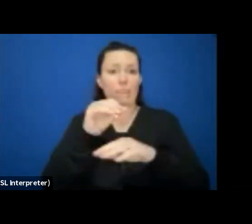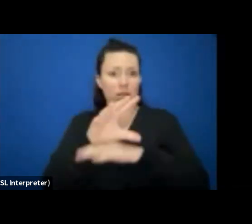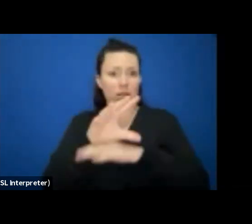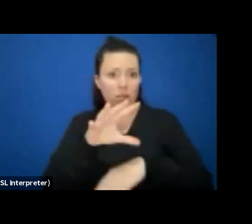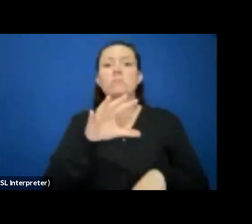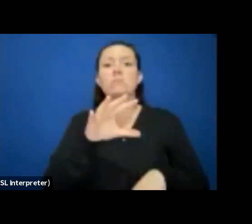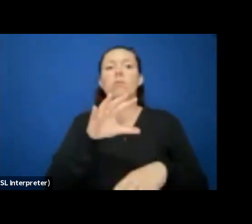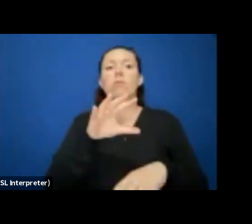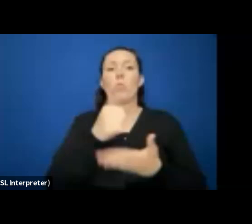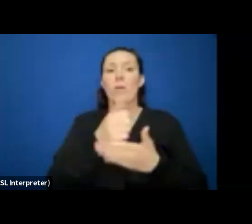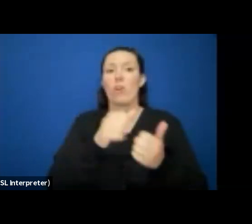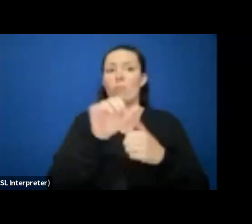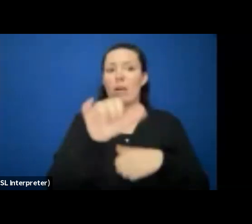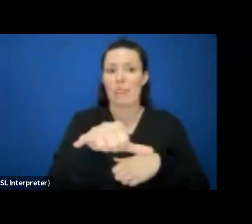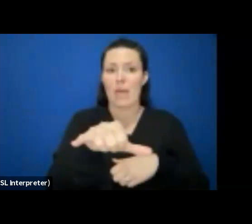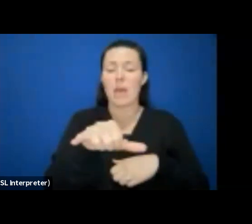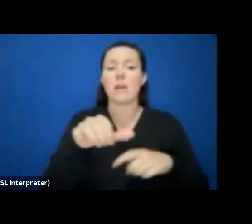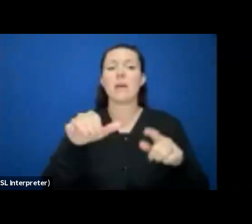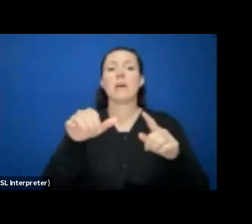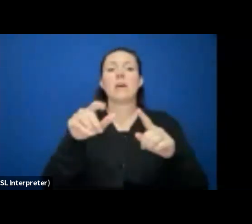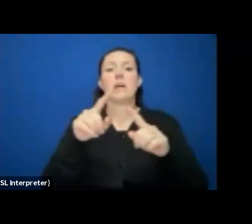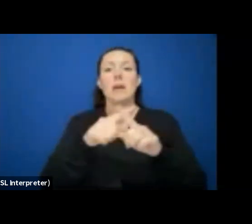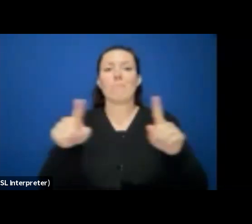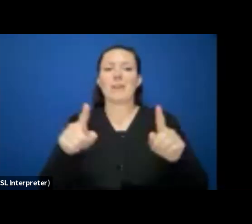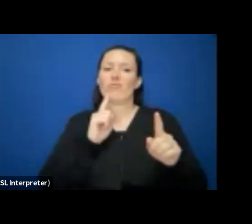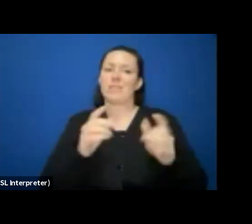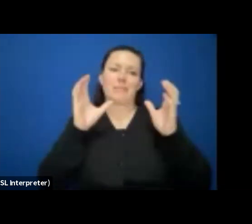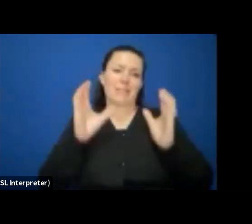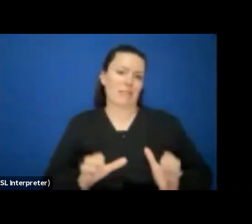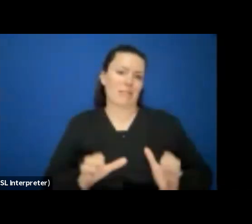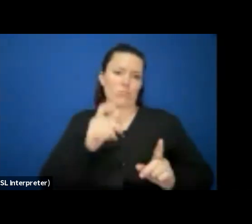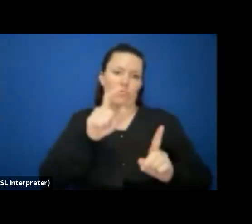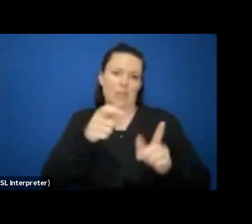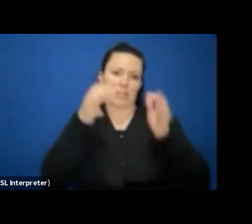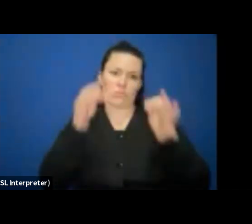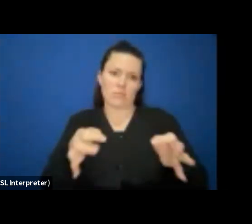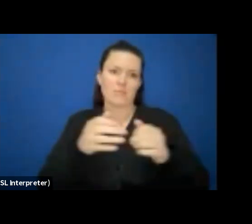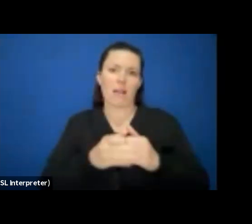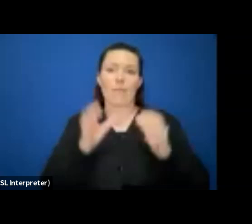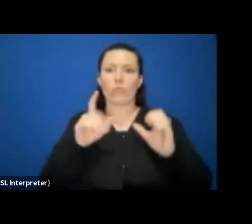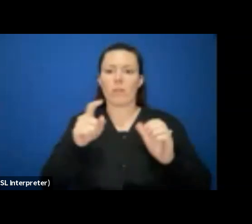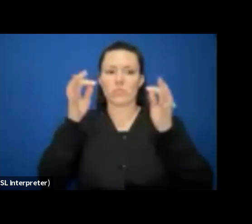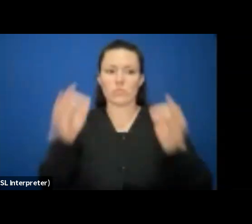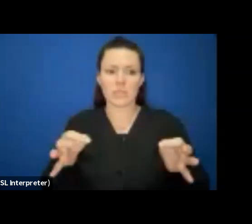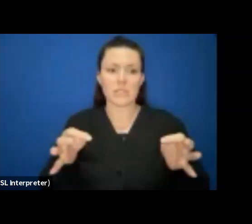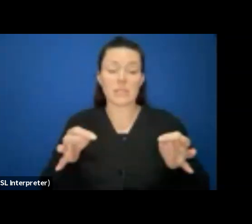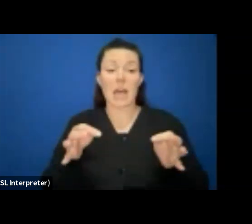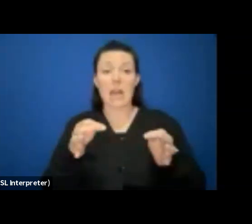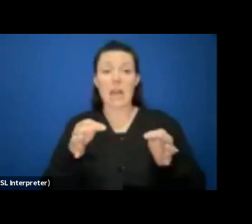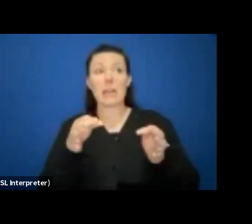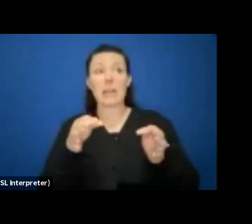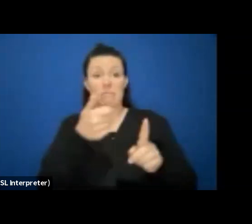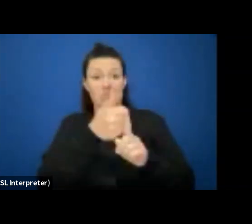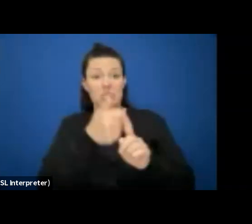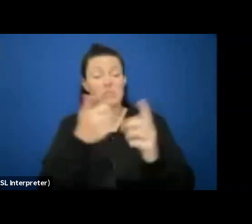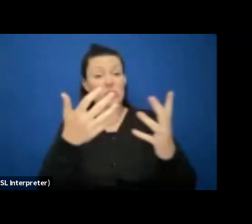have. And at the end of the day is the consumer choice. It's really the consumer choice whether or not they want to get